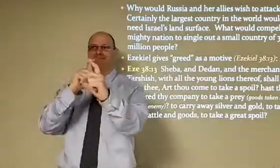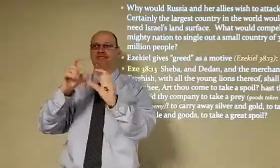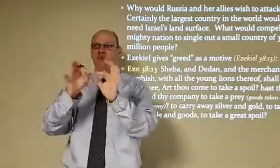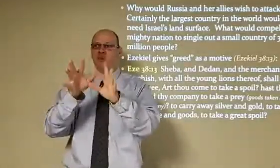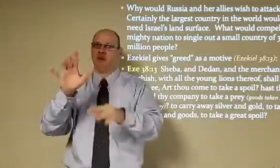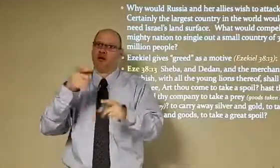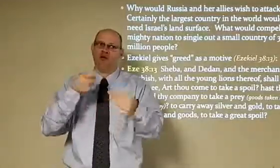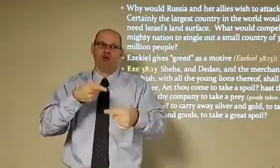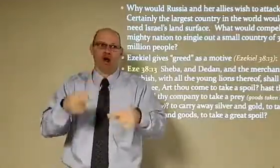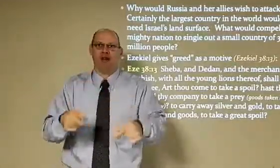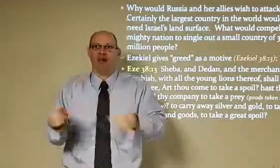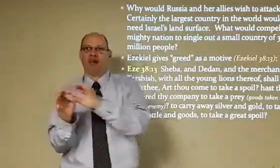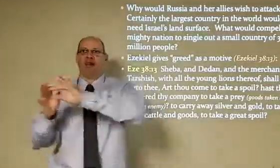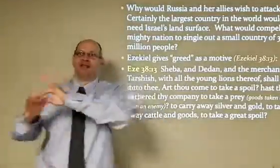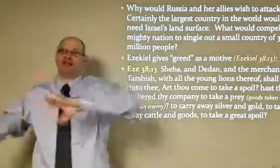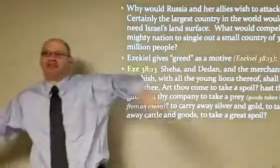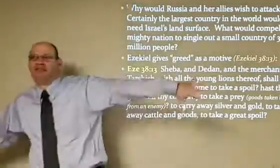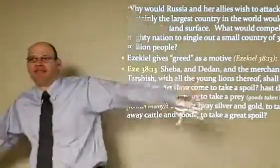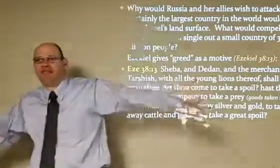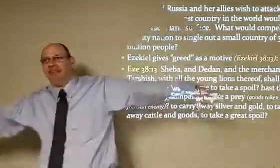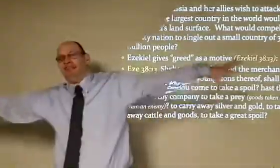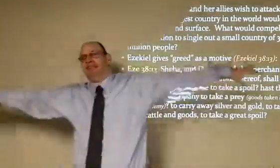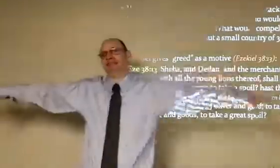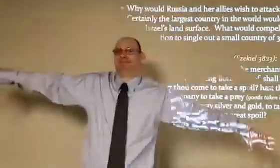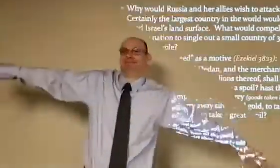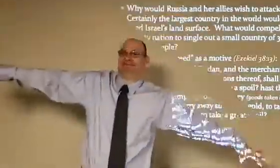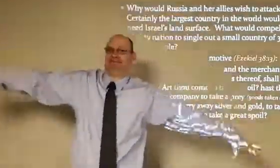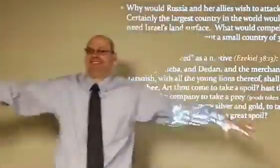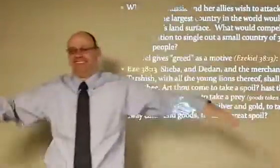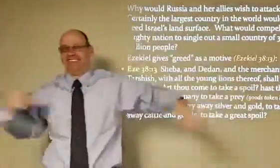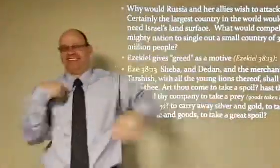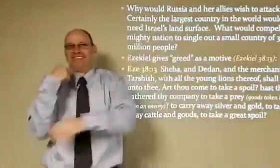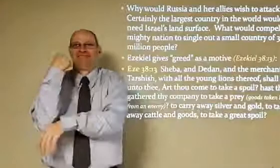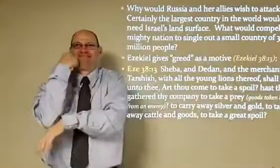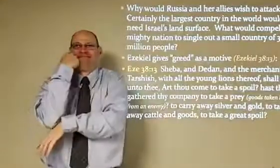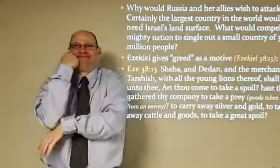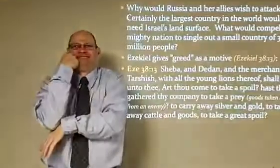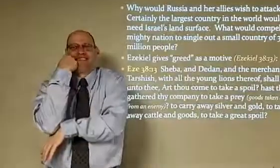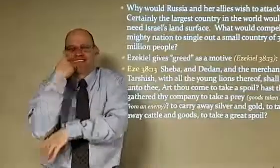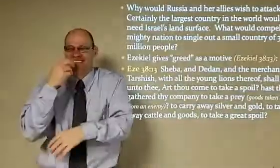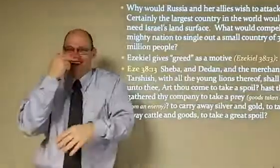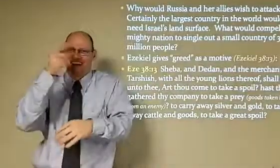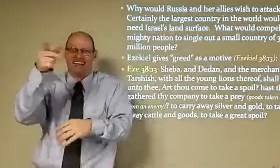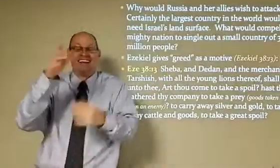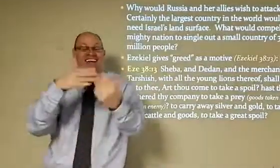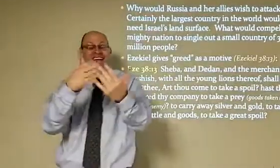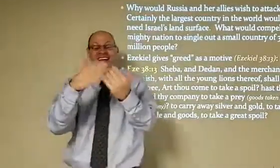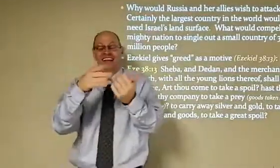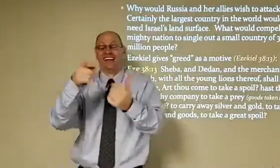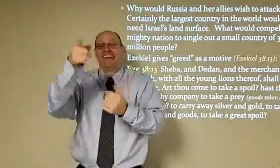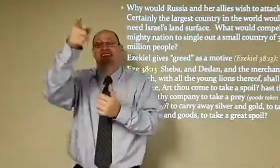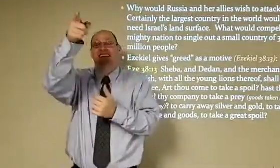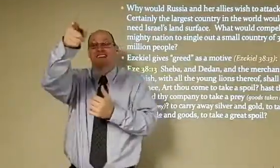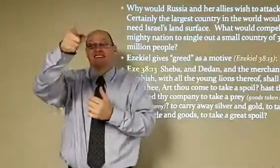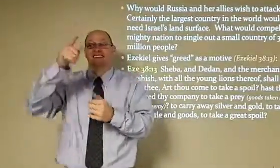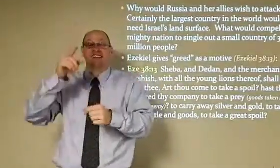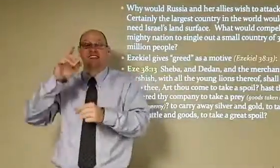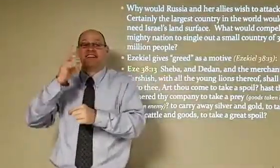heard, they would, you know, try to sign and interpret what they were saying up front as they were talking. It's really hard for the interpreters